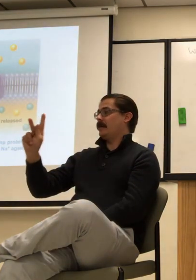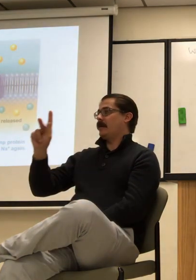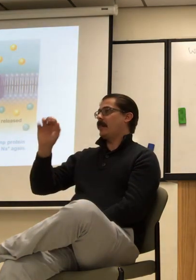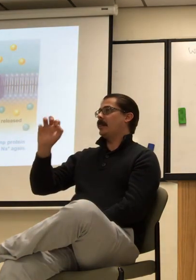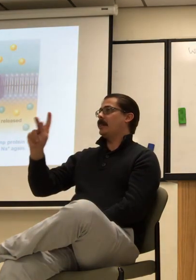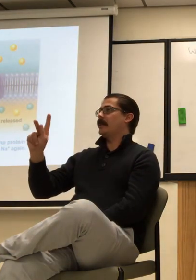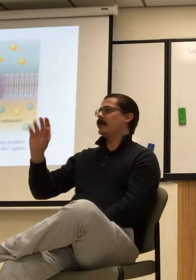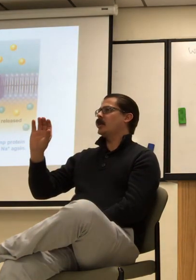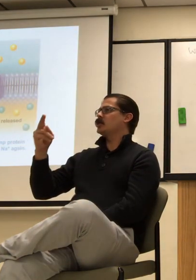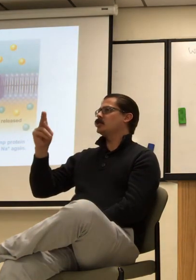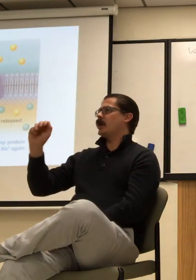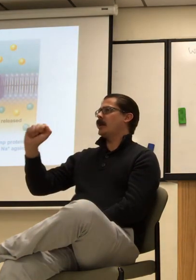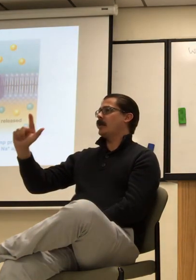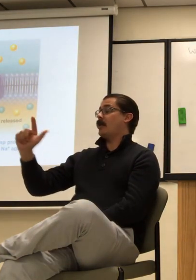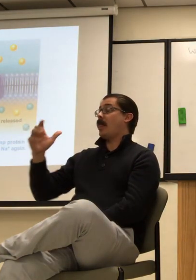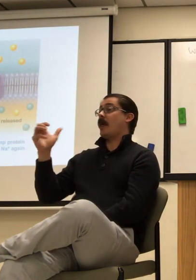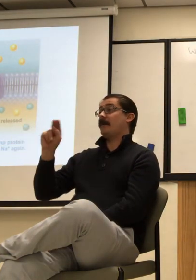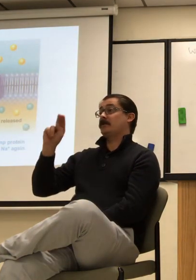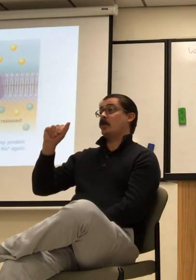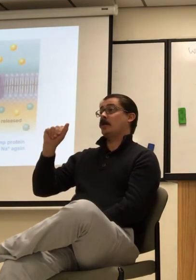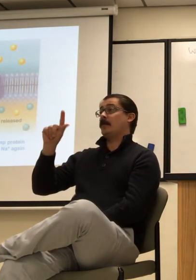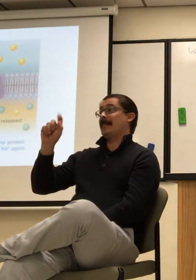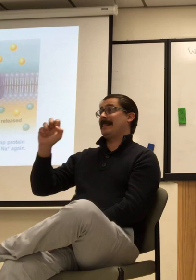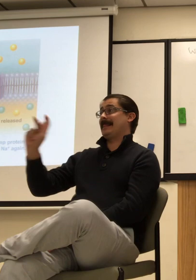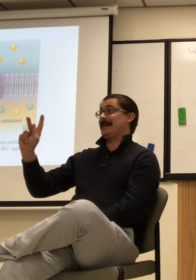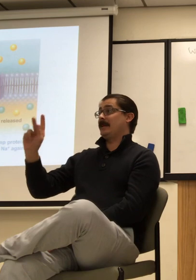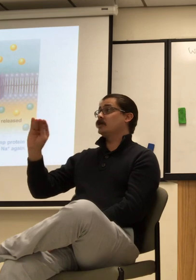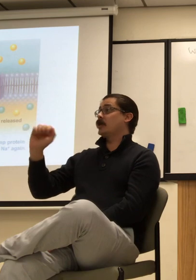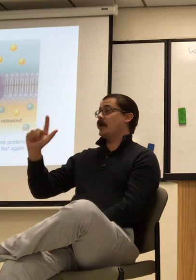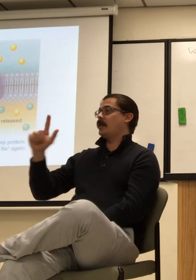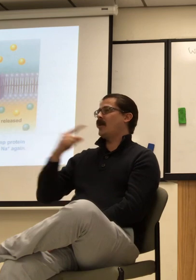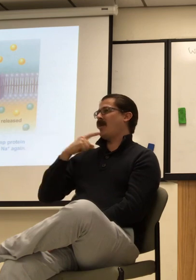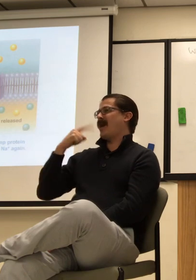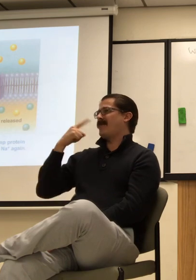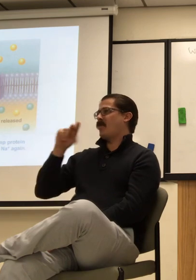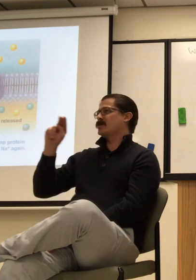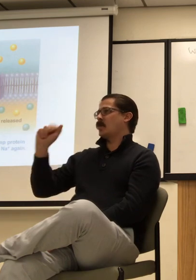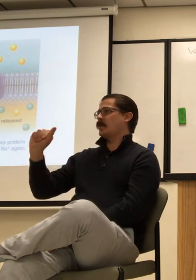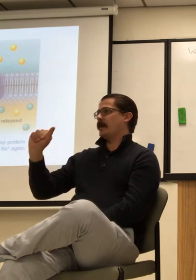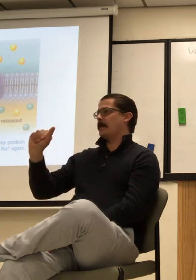You know, there are a lot of sodium leak channels, so I'll draw red for sodium.